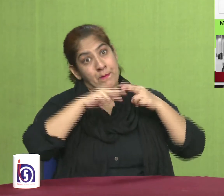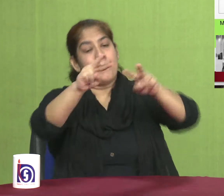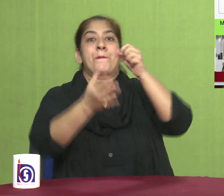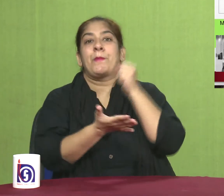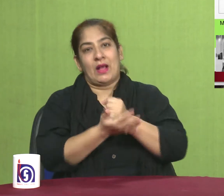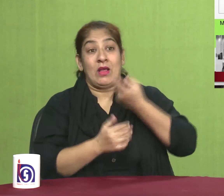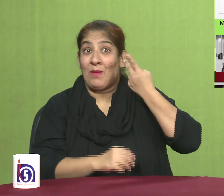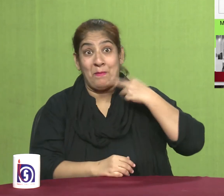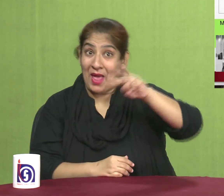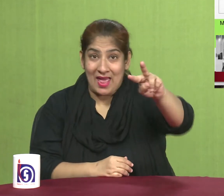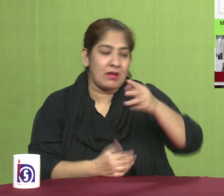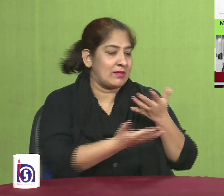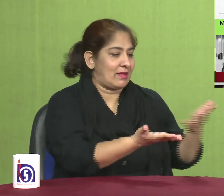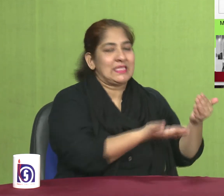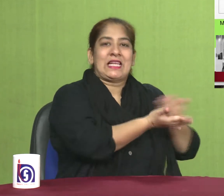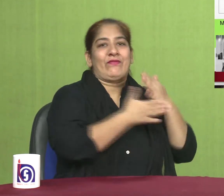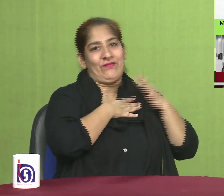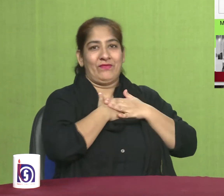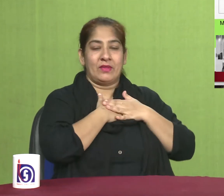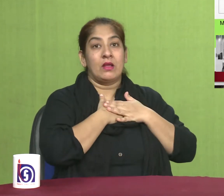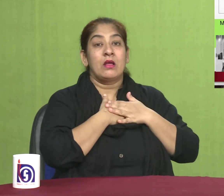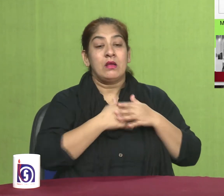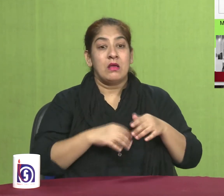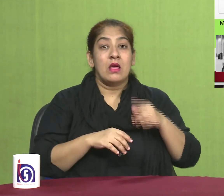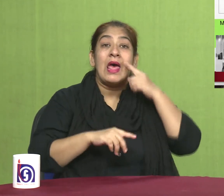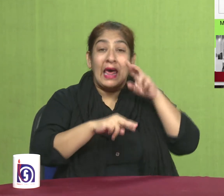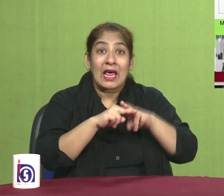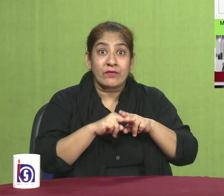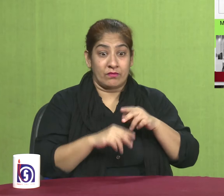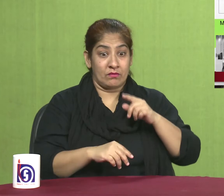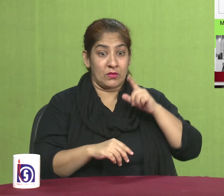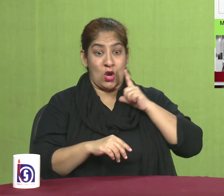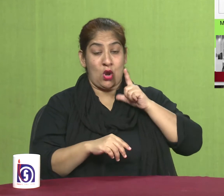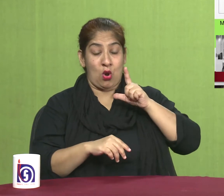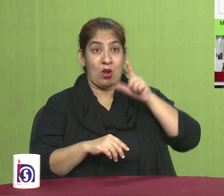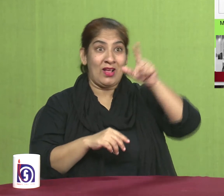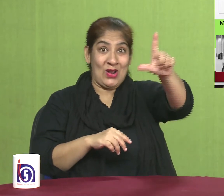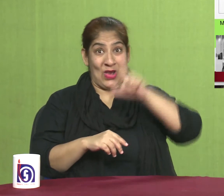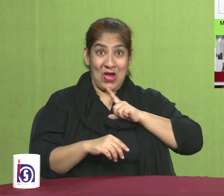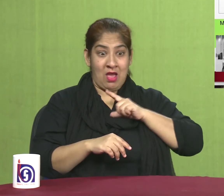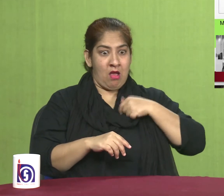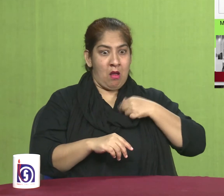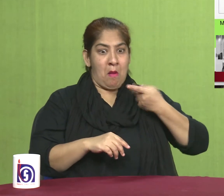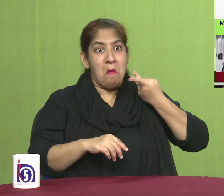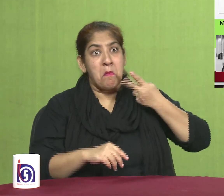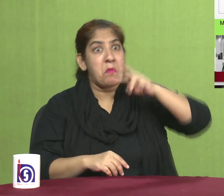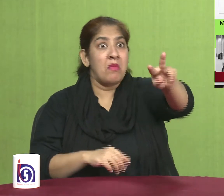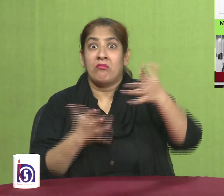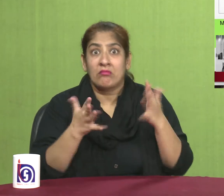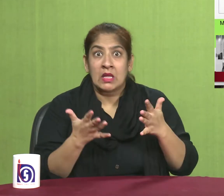When we take loan and we have to return back that same amount of loan to save our property for which